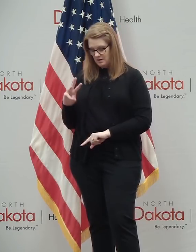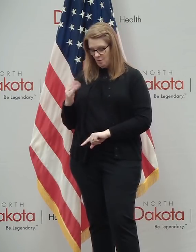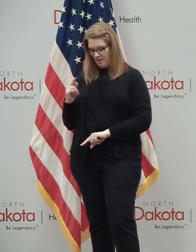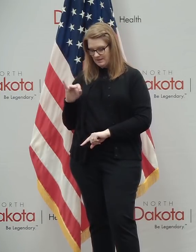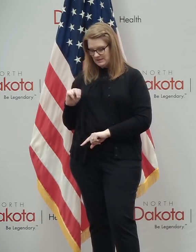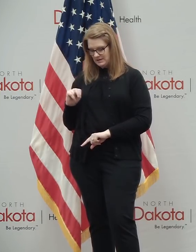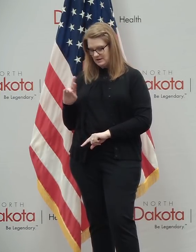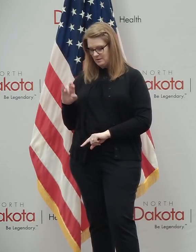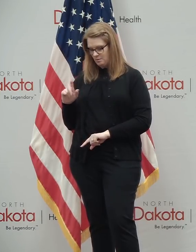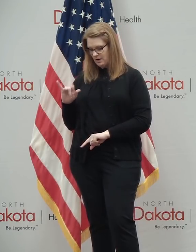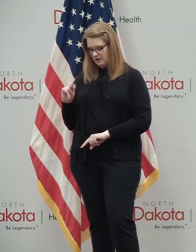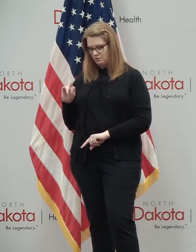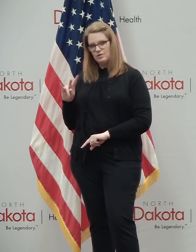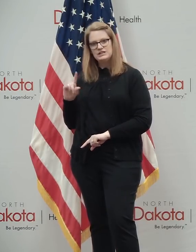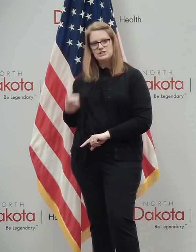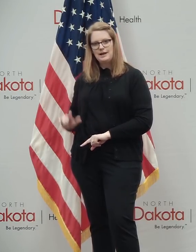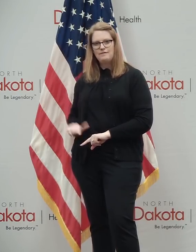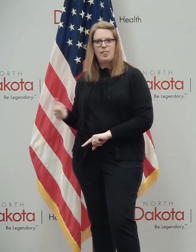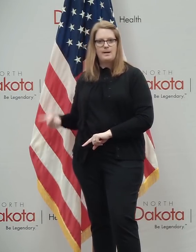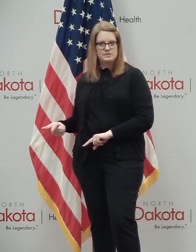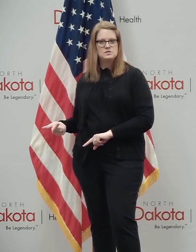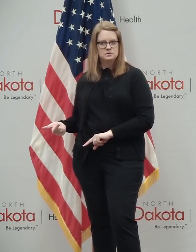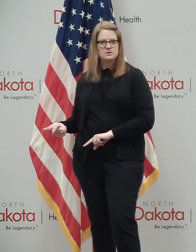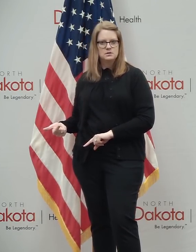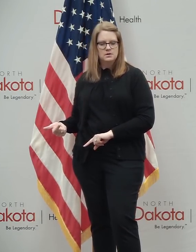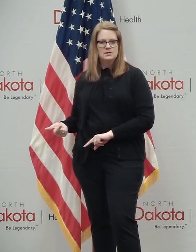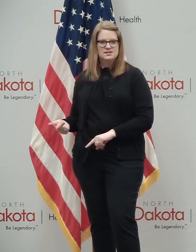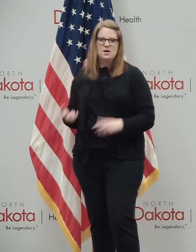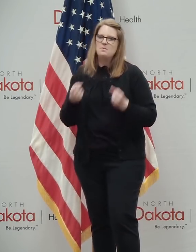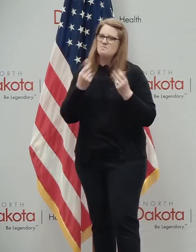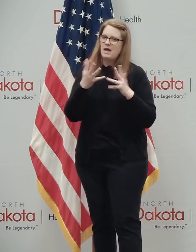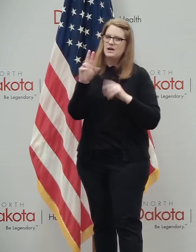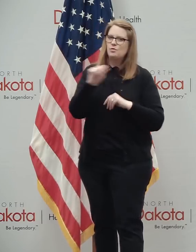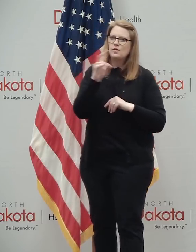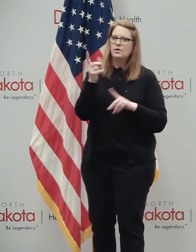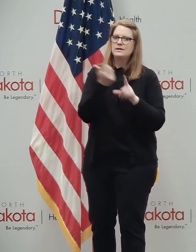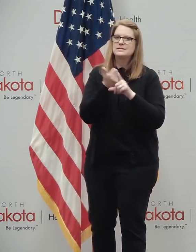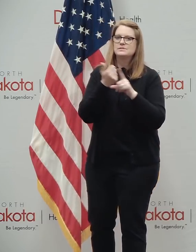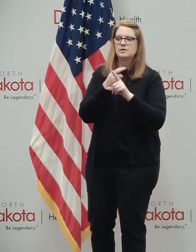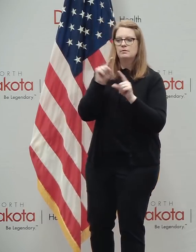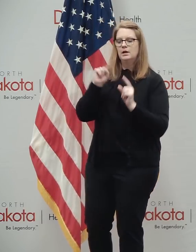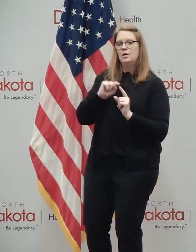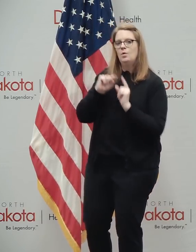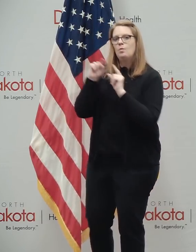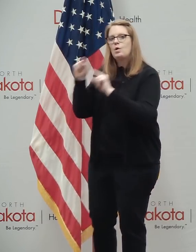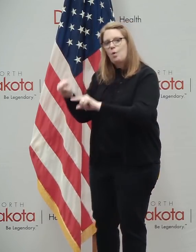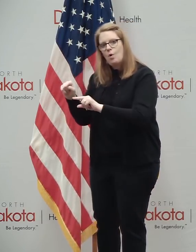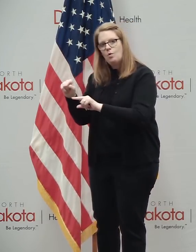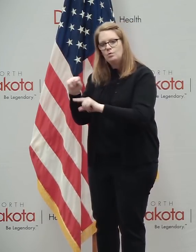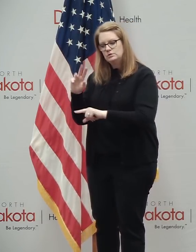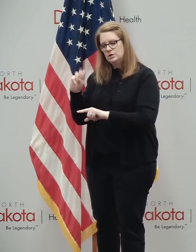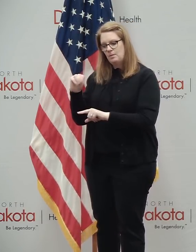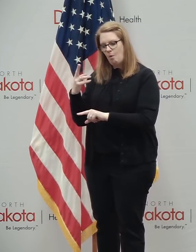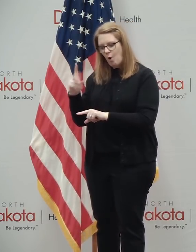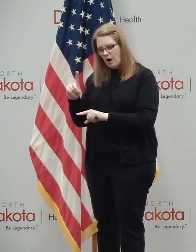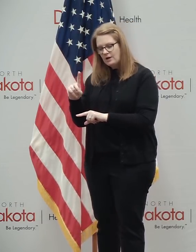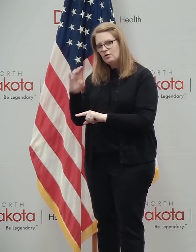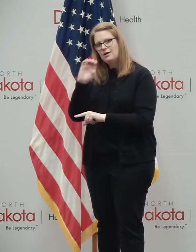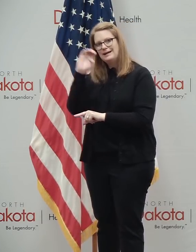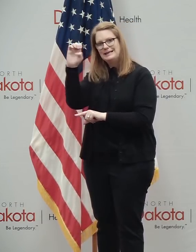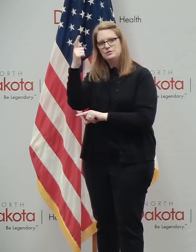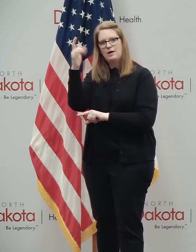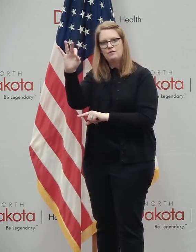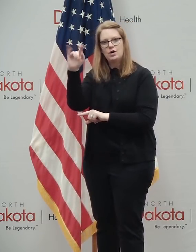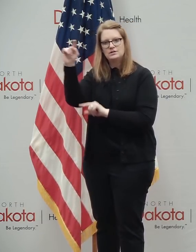it's on the Minnesota side. We also know that many North Dakotans get their prescriptions filled over in Moorhead or East Grand